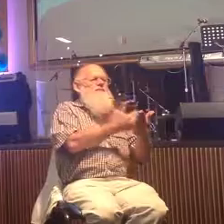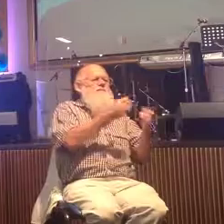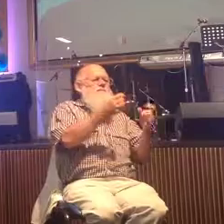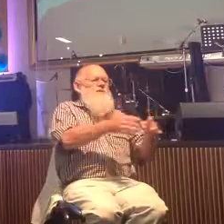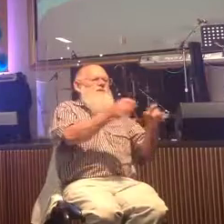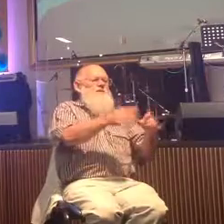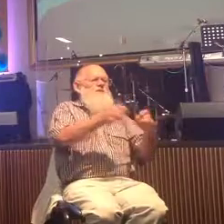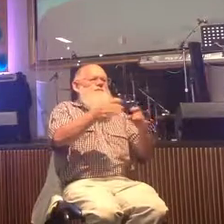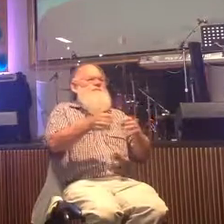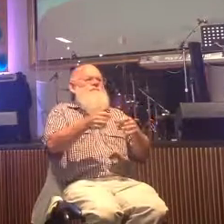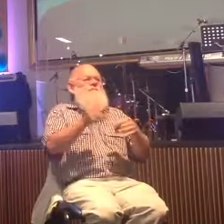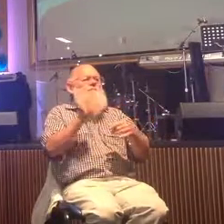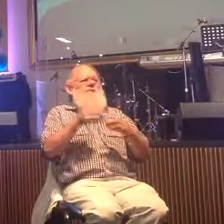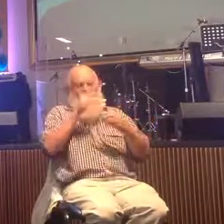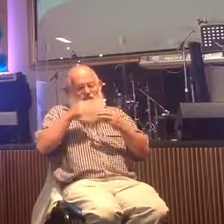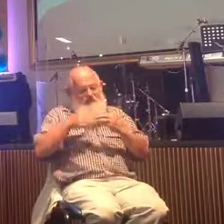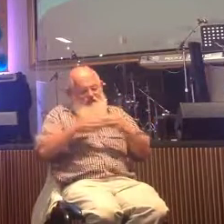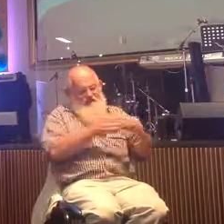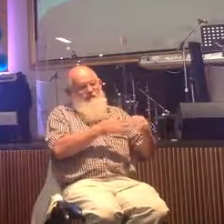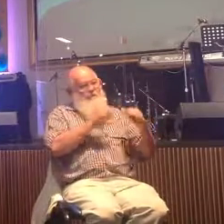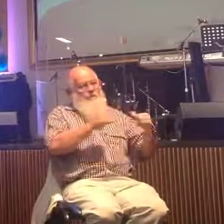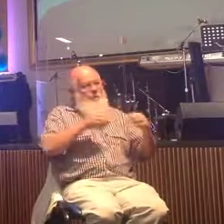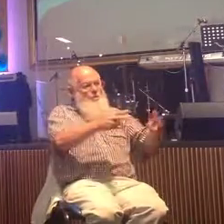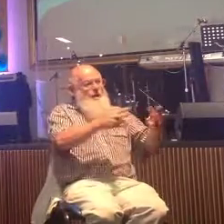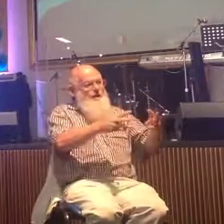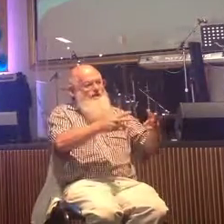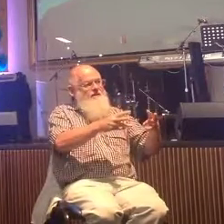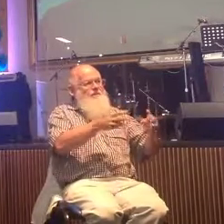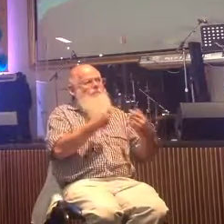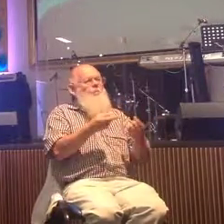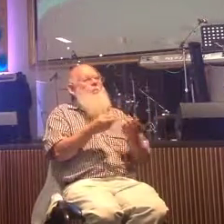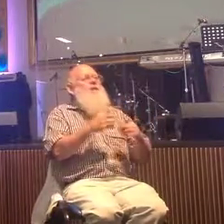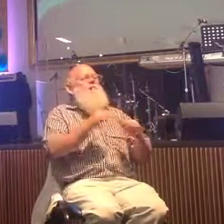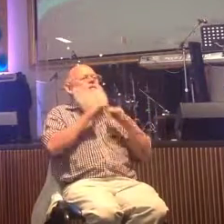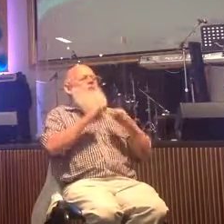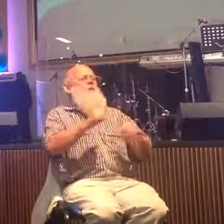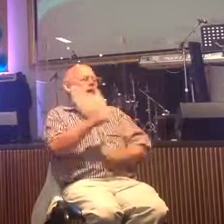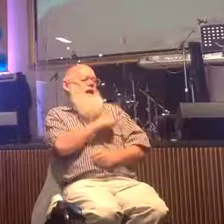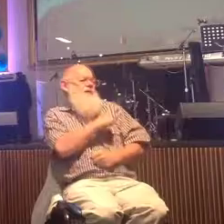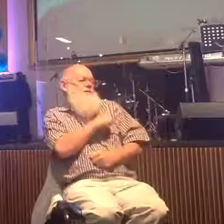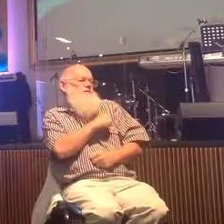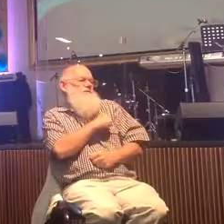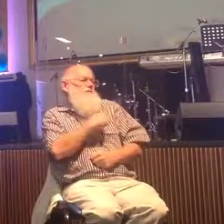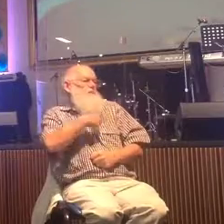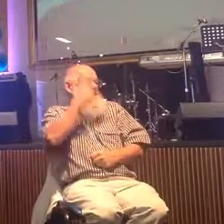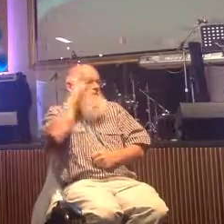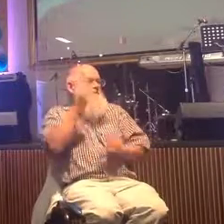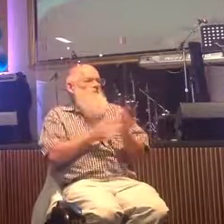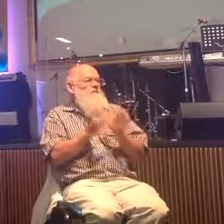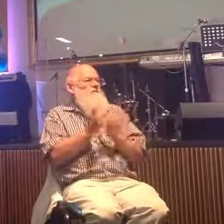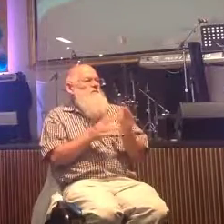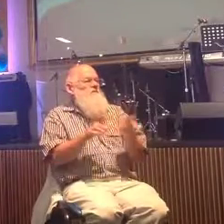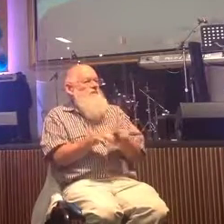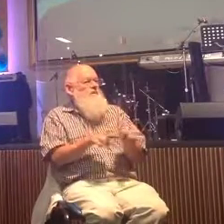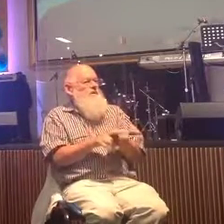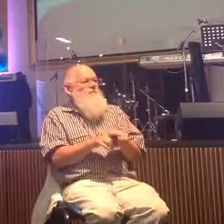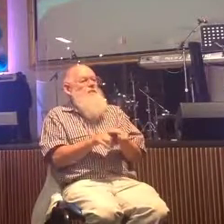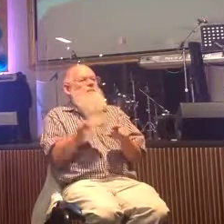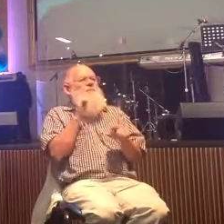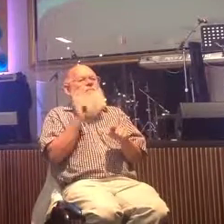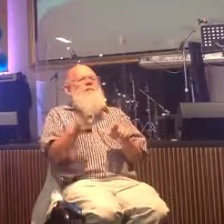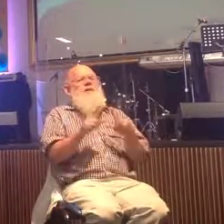but that can lead us astray. It can lead us into having that attitude when it comes to Jesus. But following Jesus